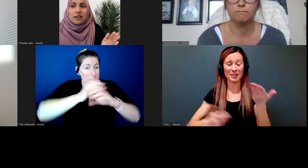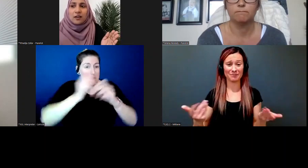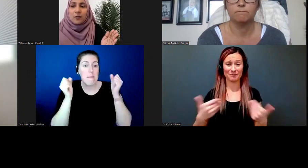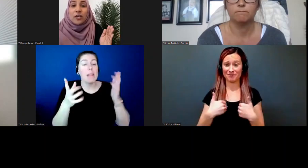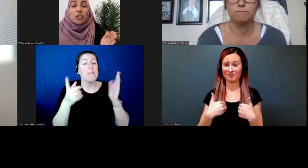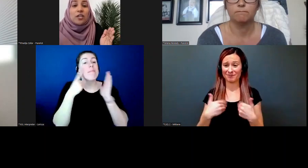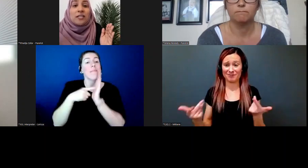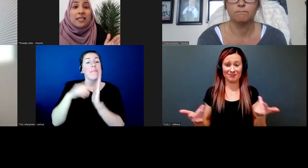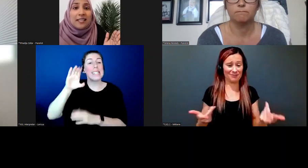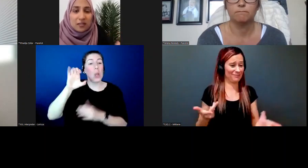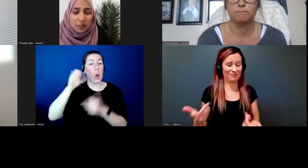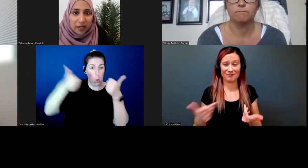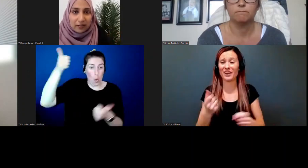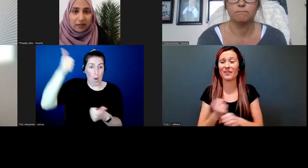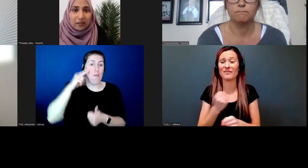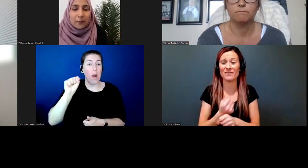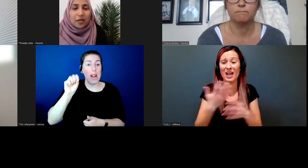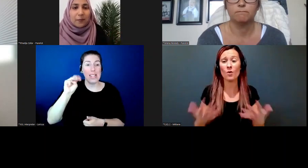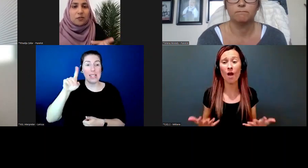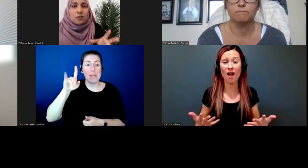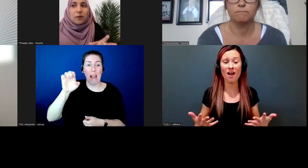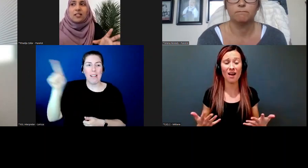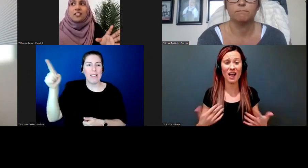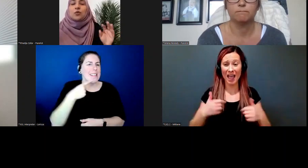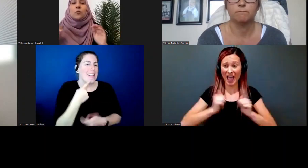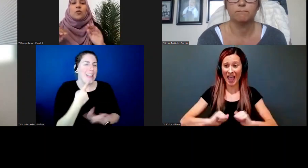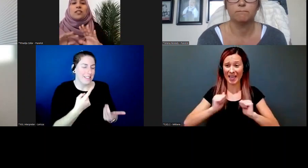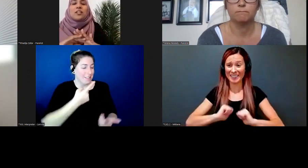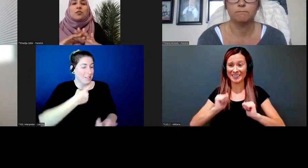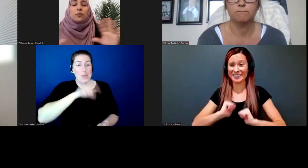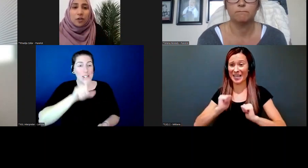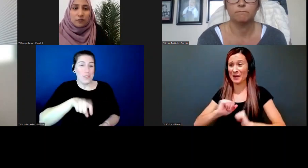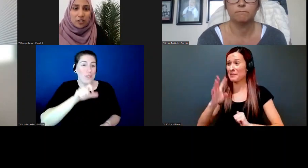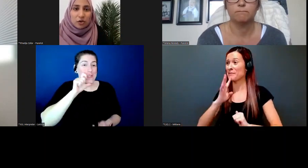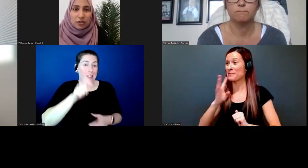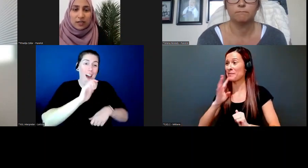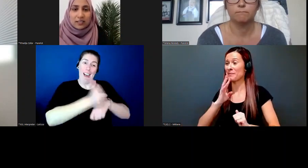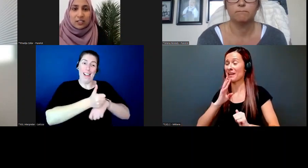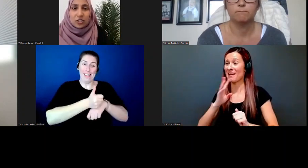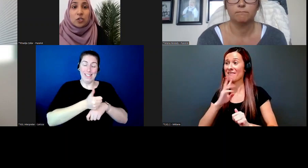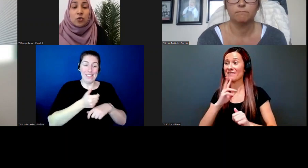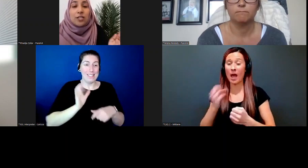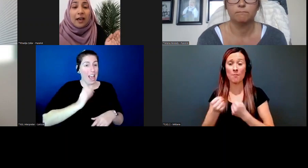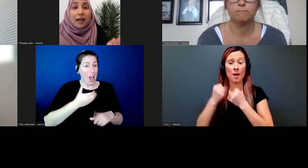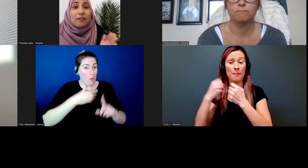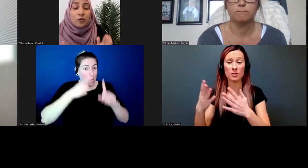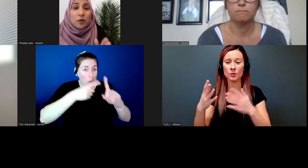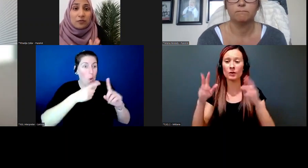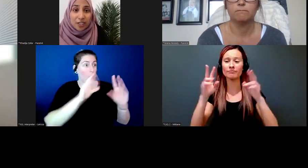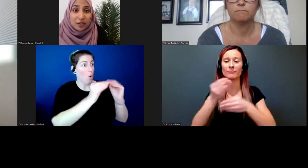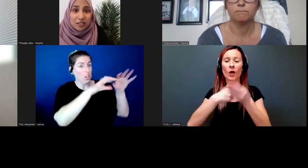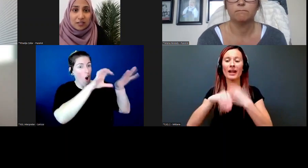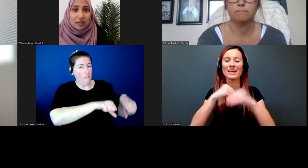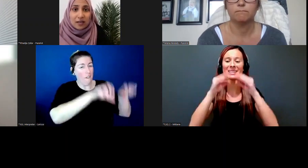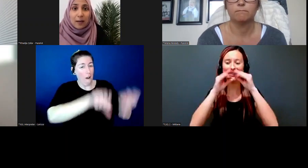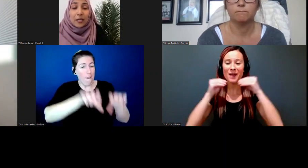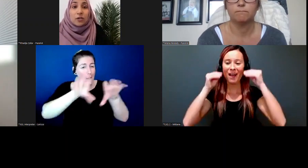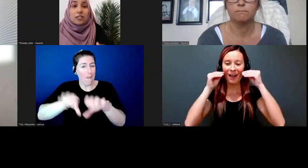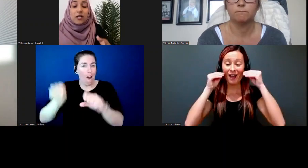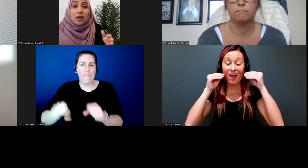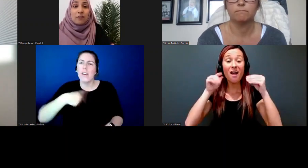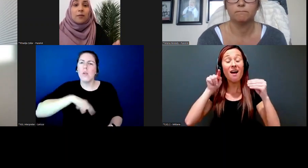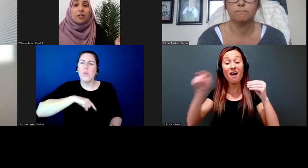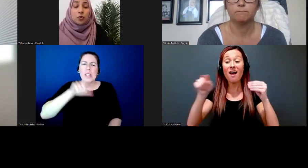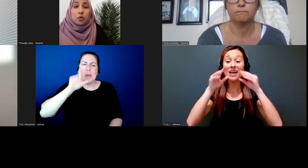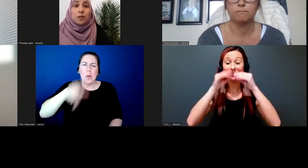said, we shouldn't need Smile. The purpose of Smile is so that we can get rid of these organizations. We shouldn't have to have charities Yeah. because